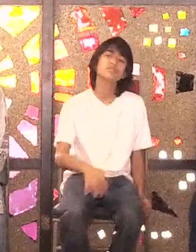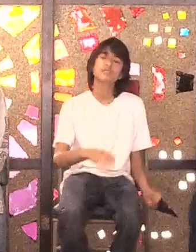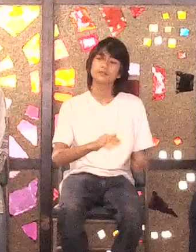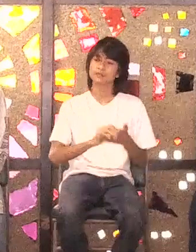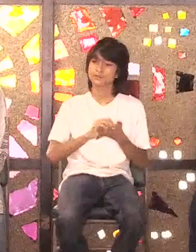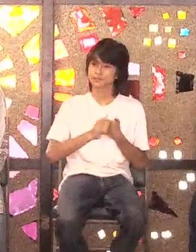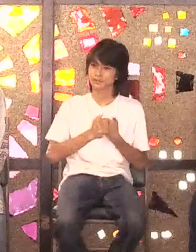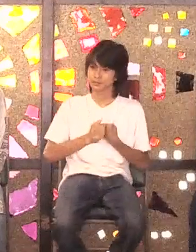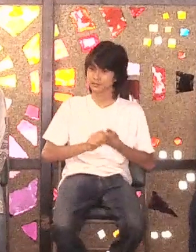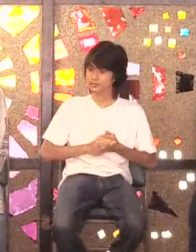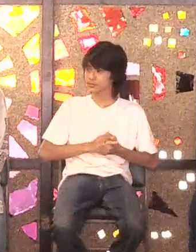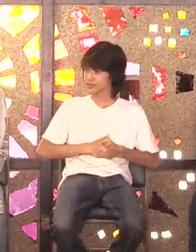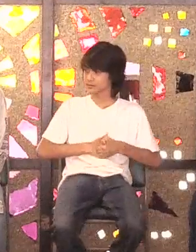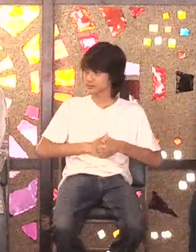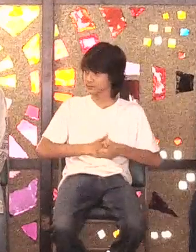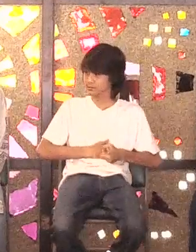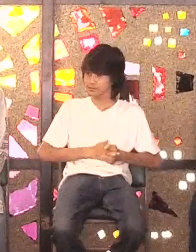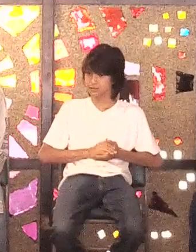Okay.